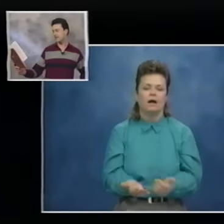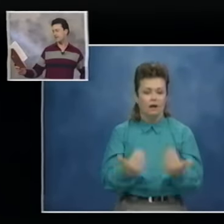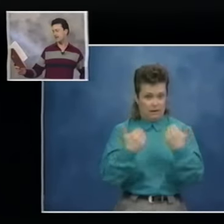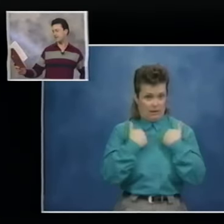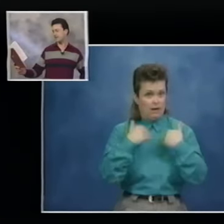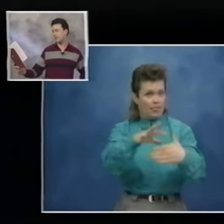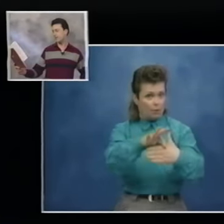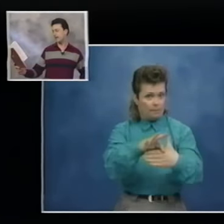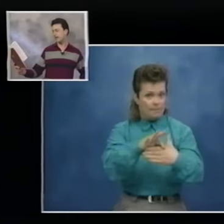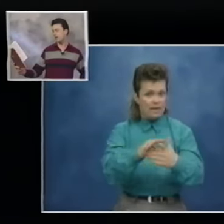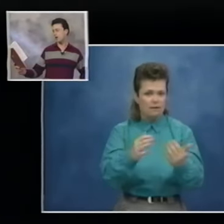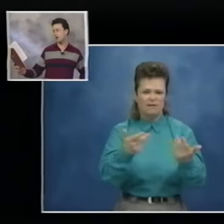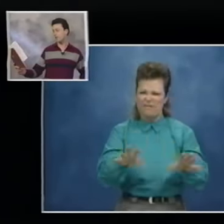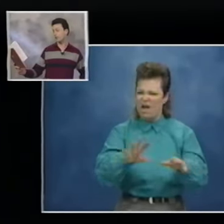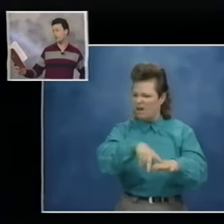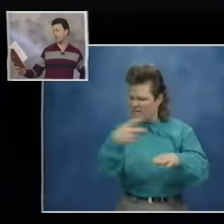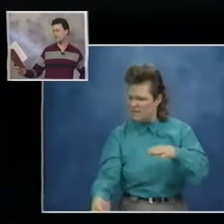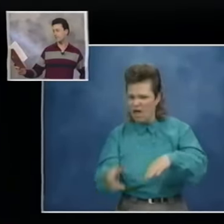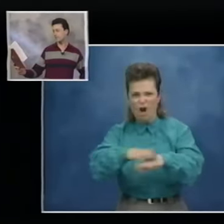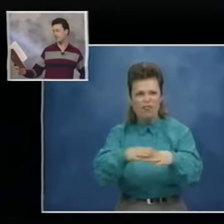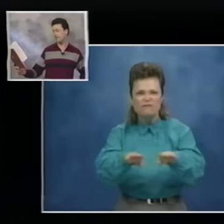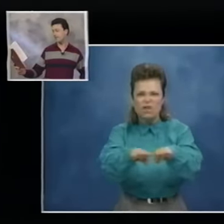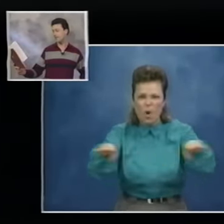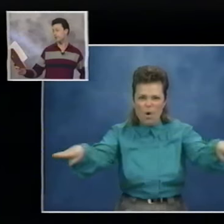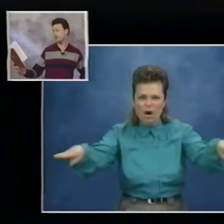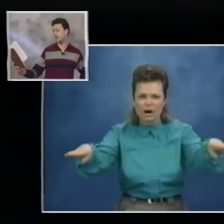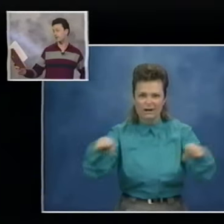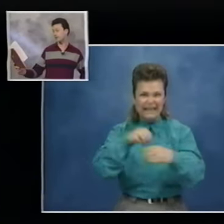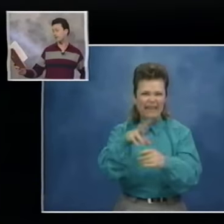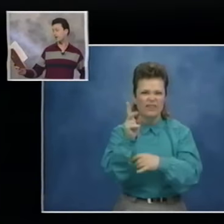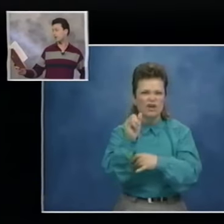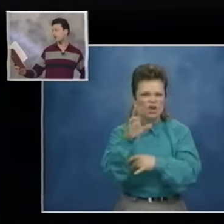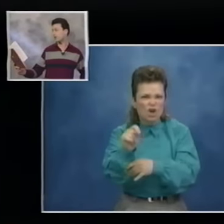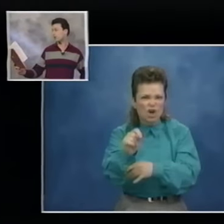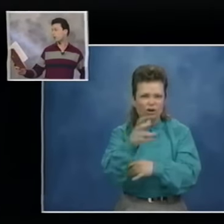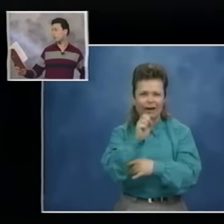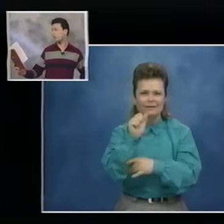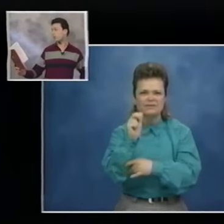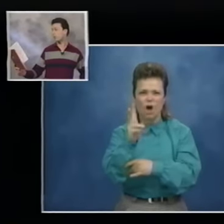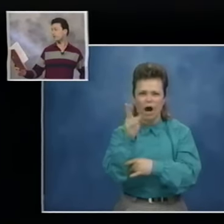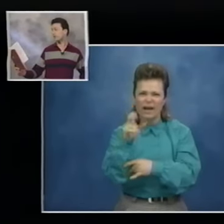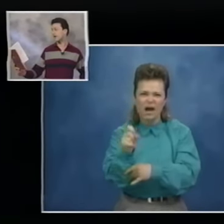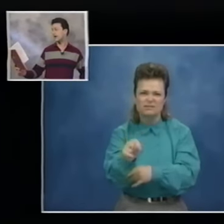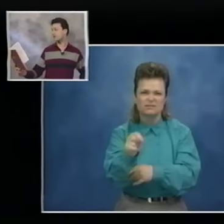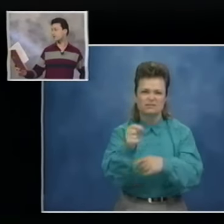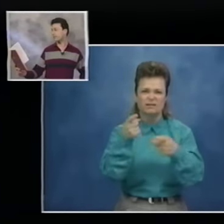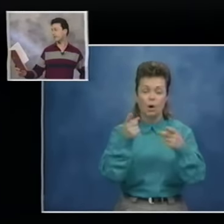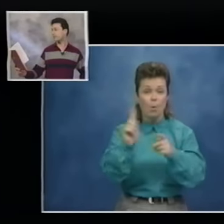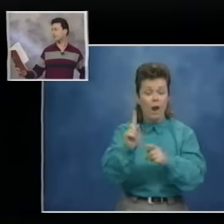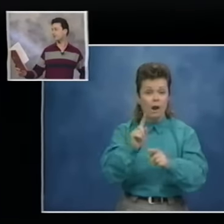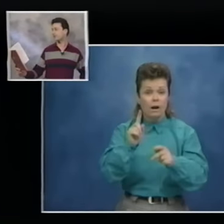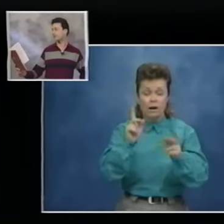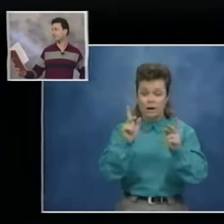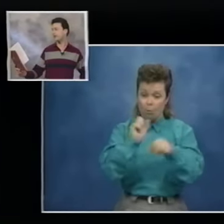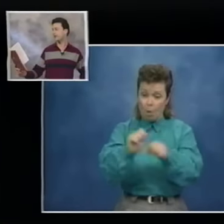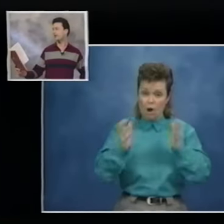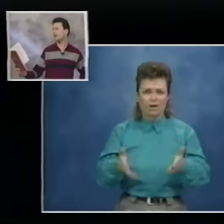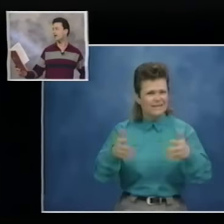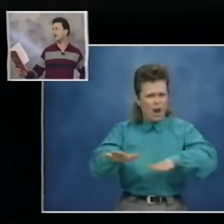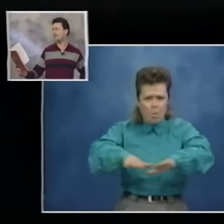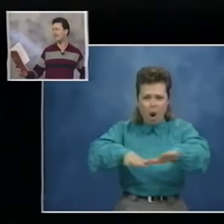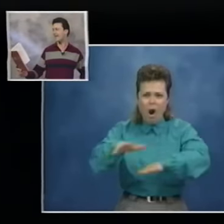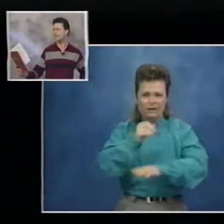meat that had tumbled out on the floor, in the dirt and sawdust, where the workers had trampled and